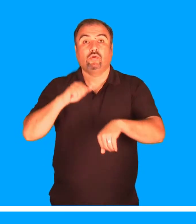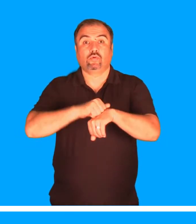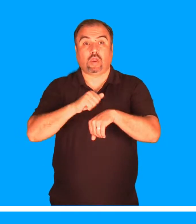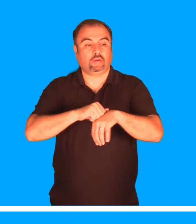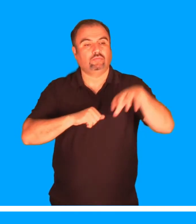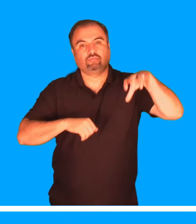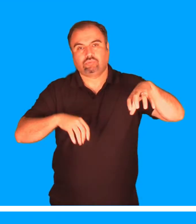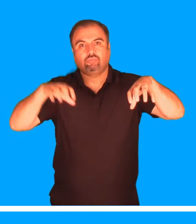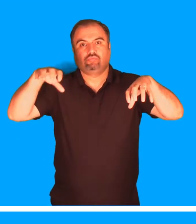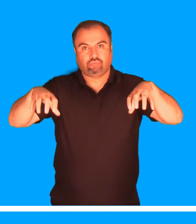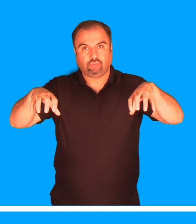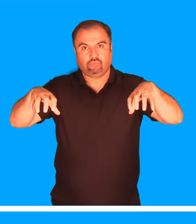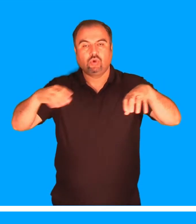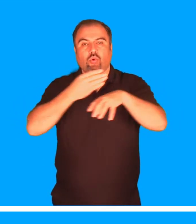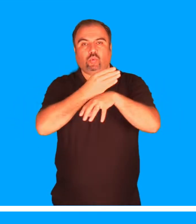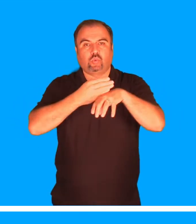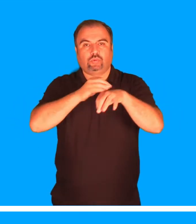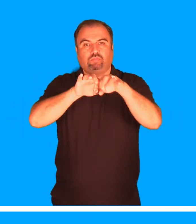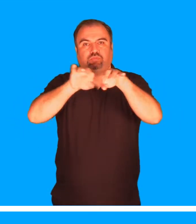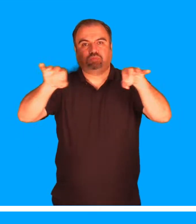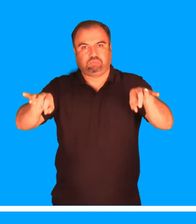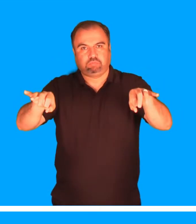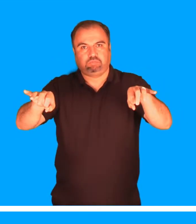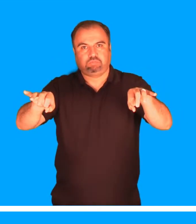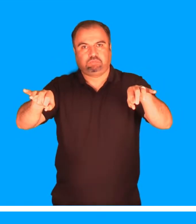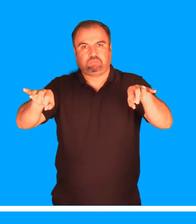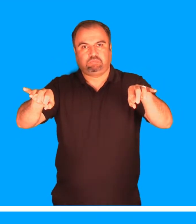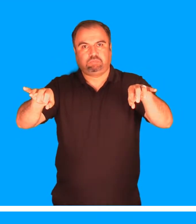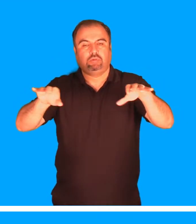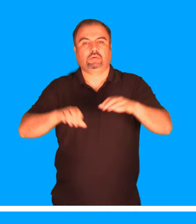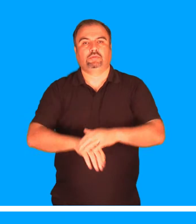The log bridges or connects to rocks.